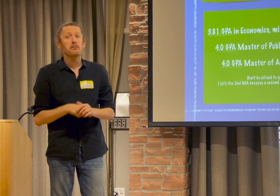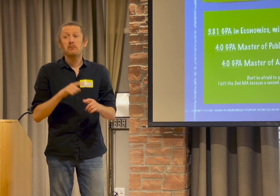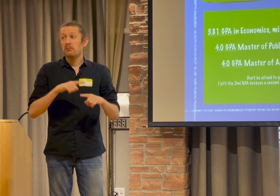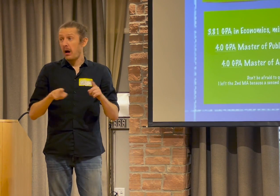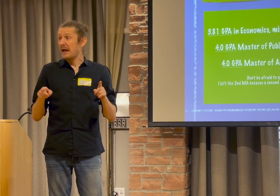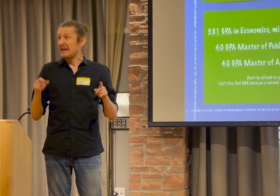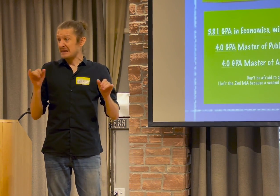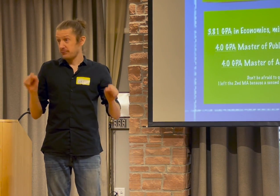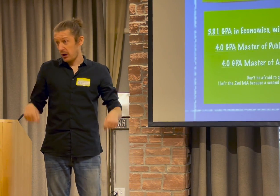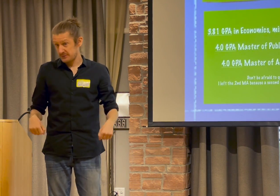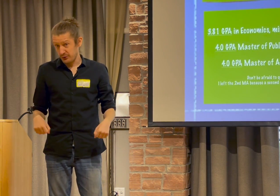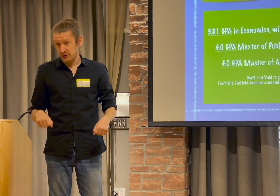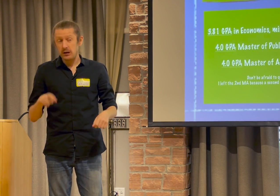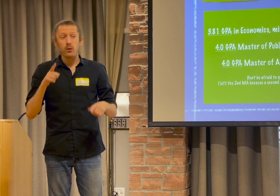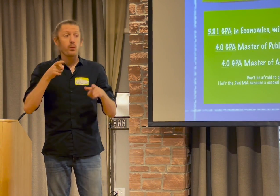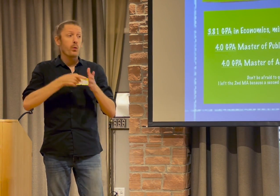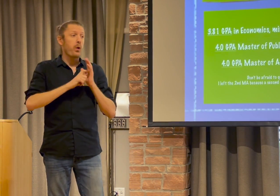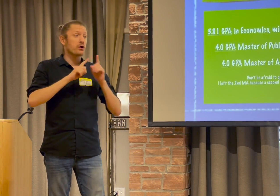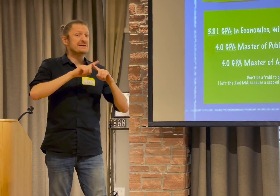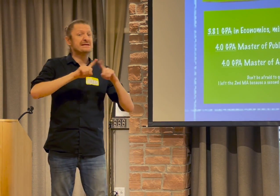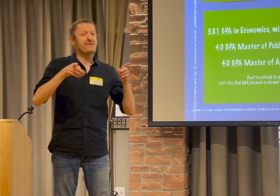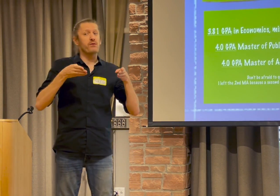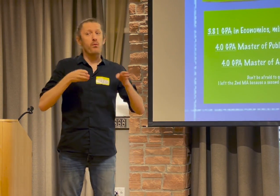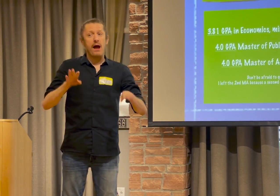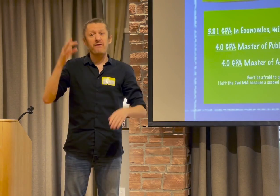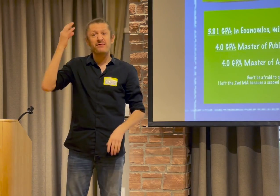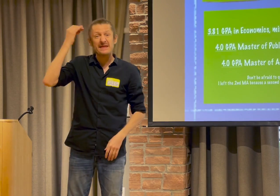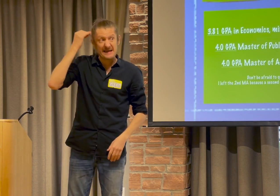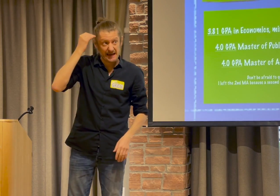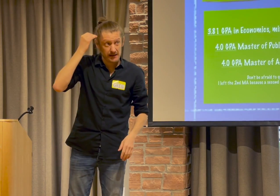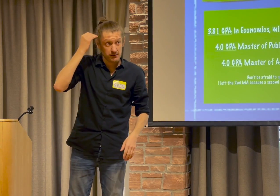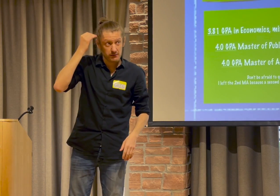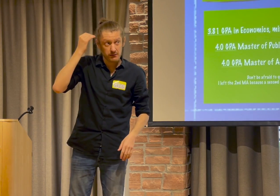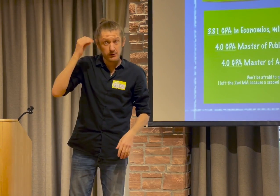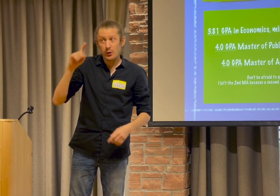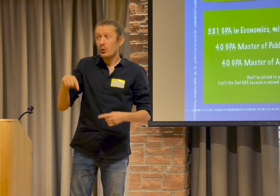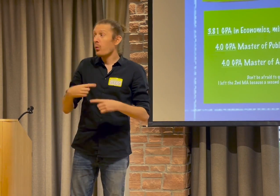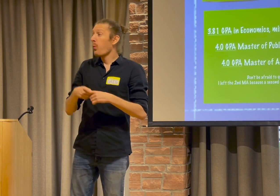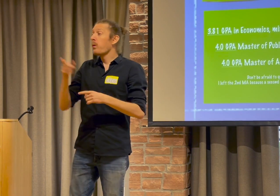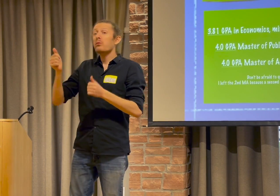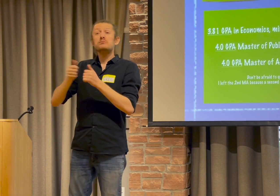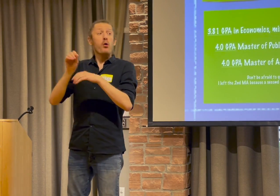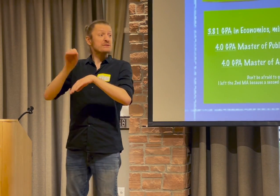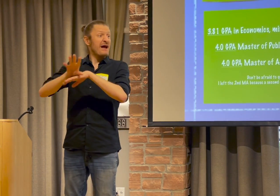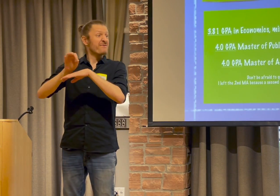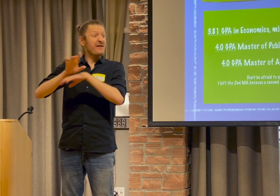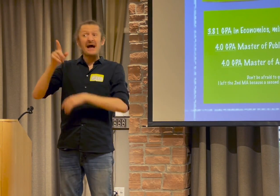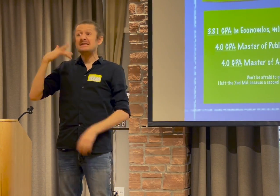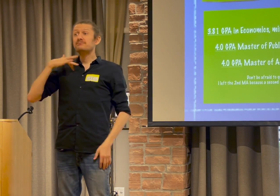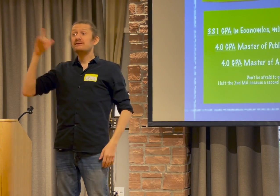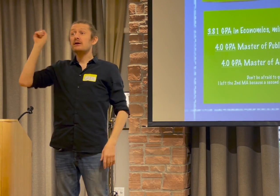up to speak and then want to show off all my credentials, but there are different ways of thinking.